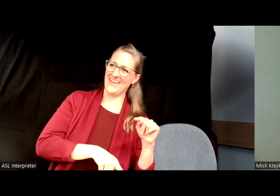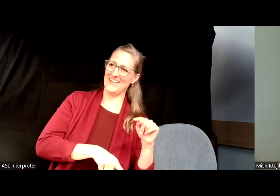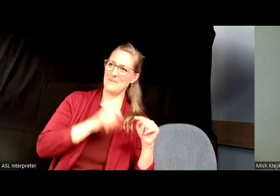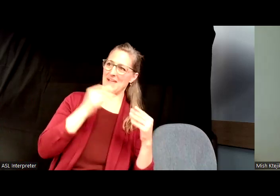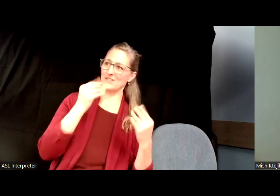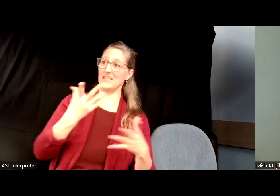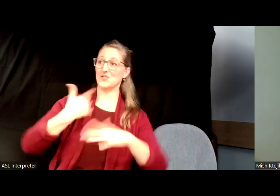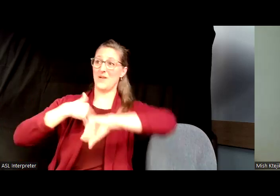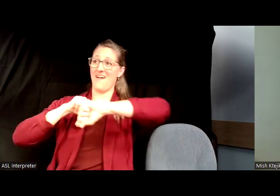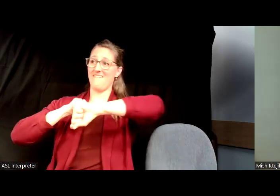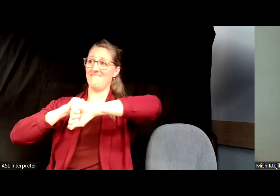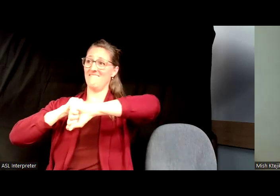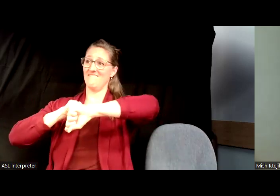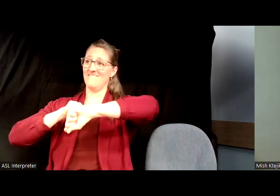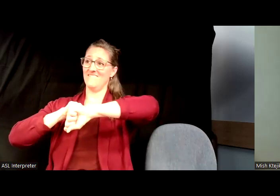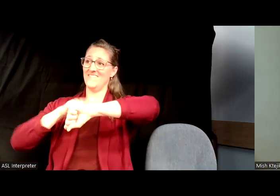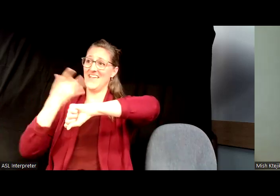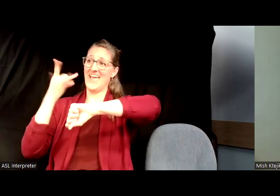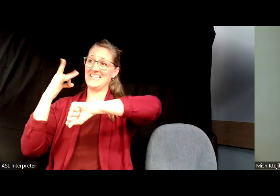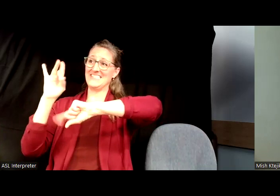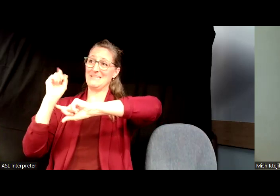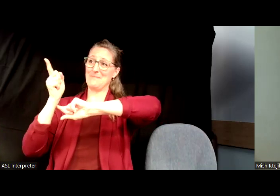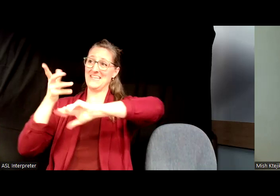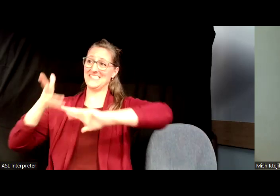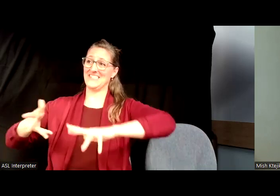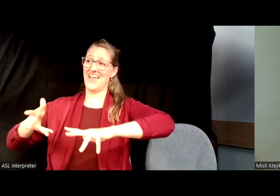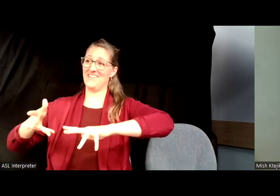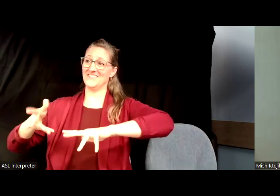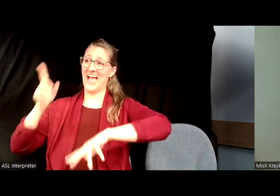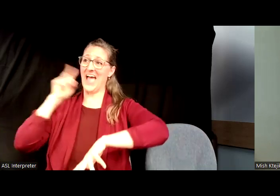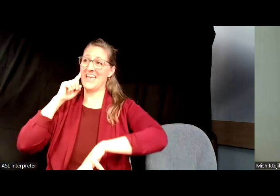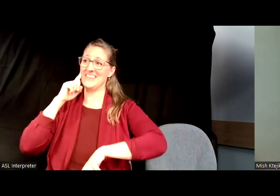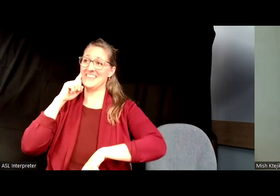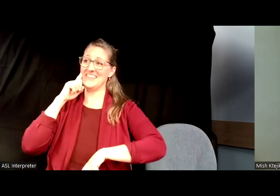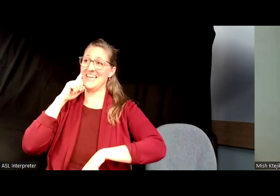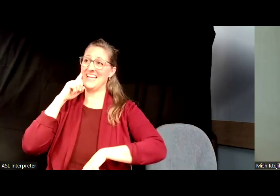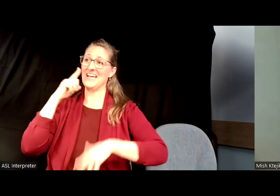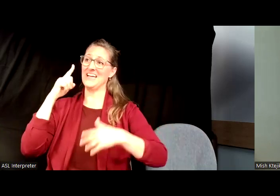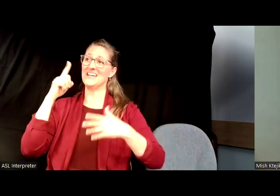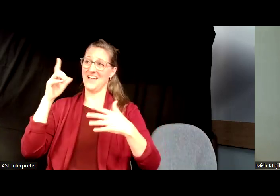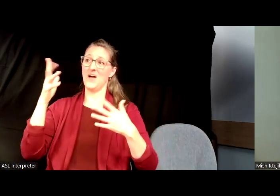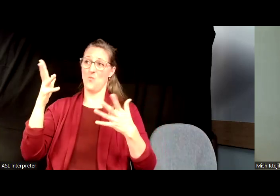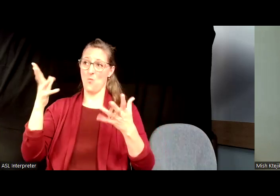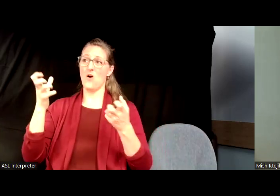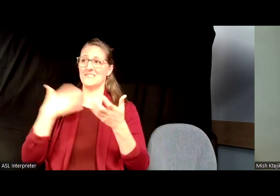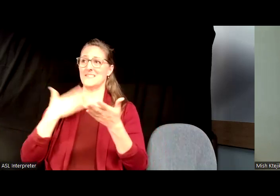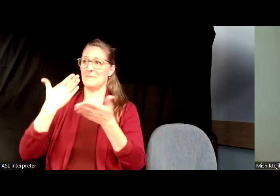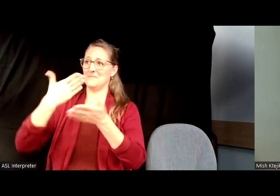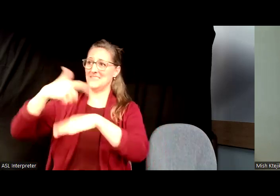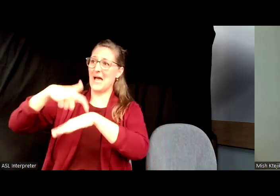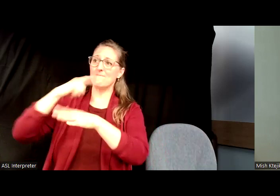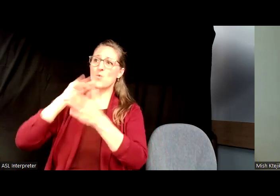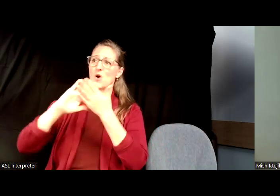some other things that we need to discuss. That we have 18 minutes left, and I think that we would like to have some time to listen